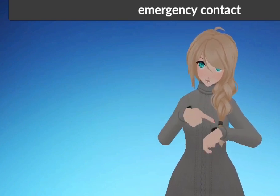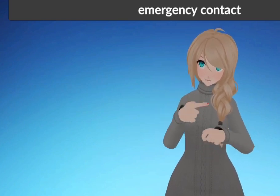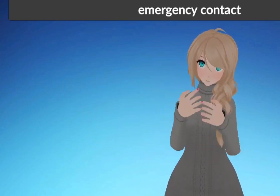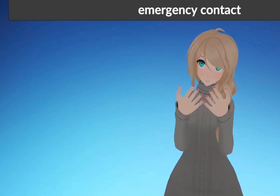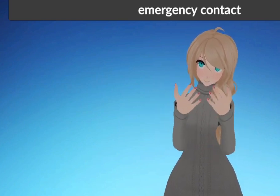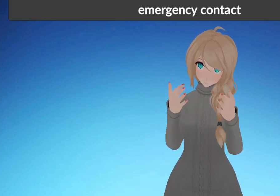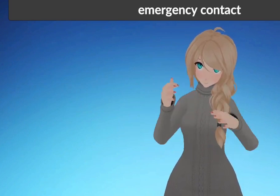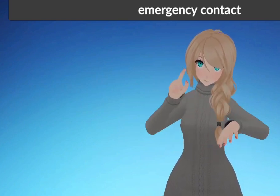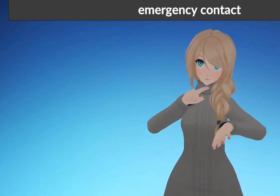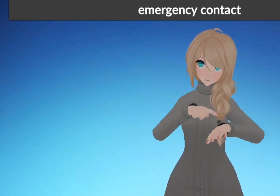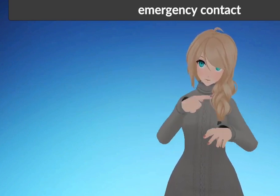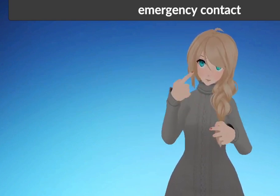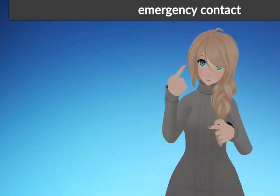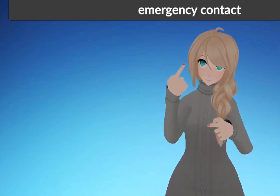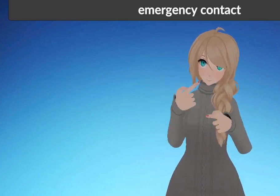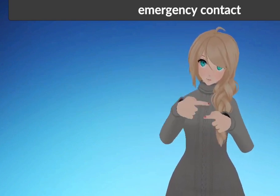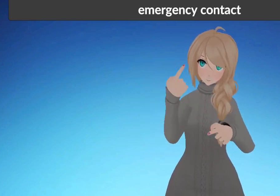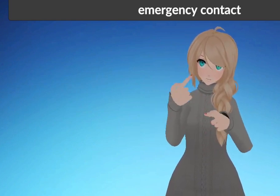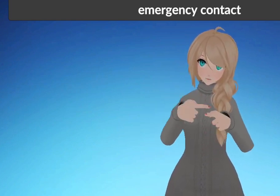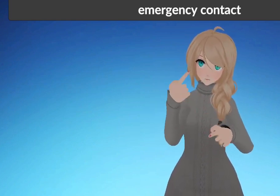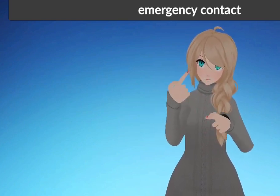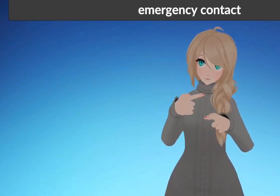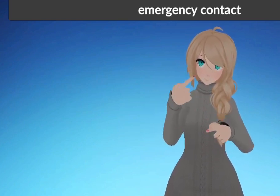time, many time. Emergency.